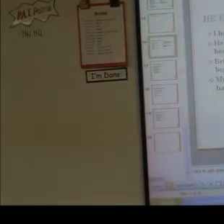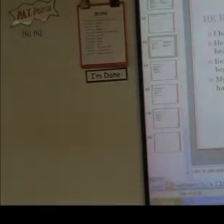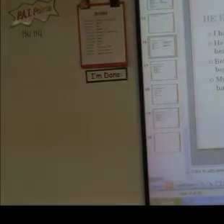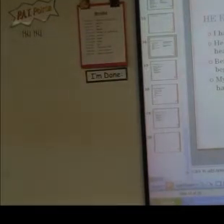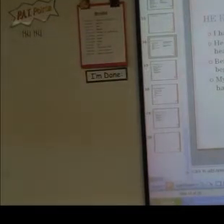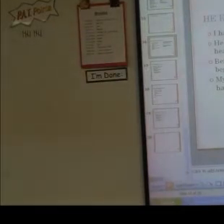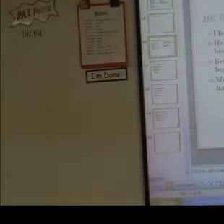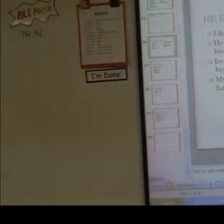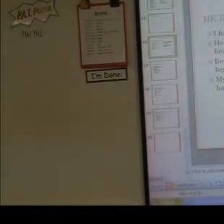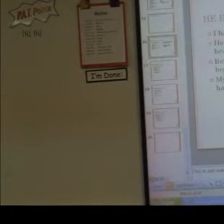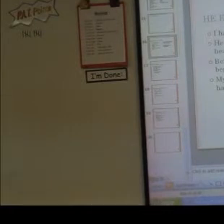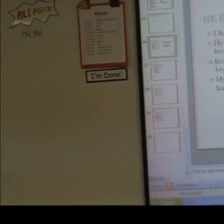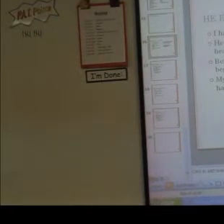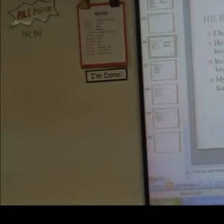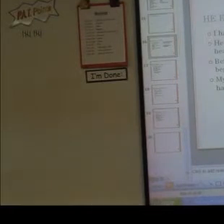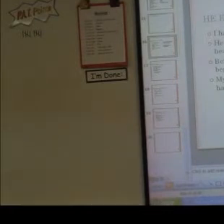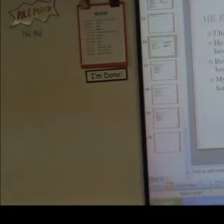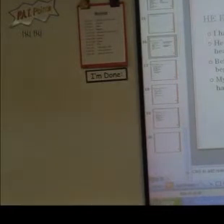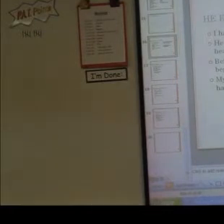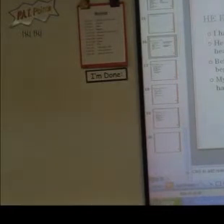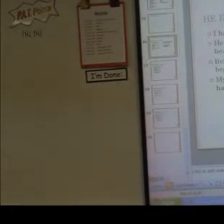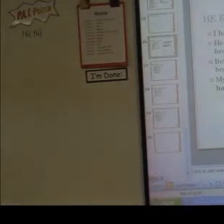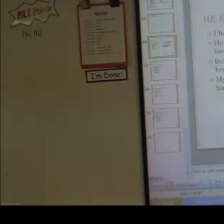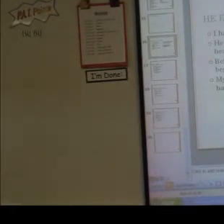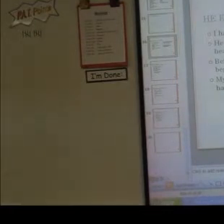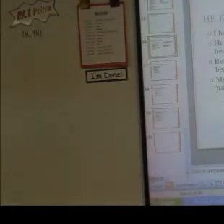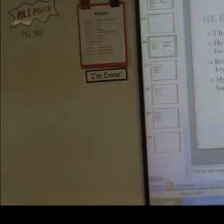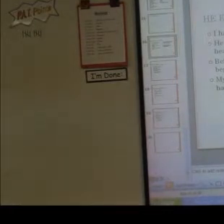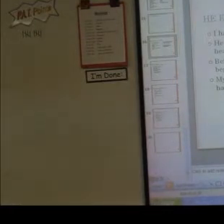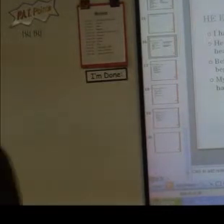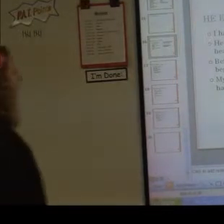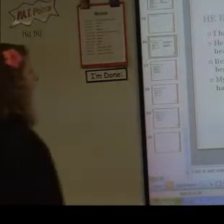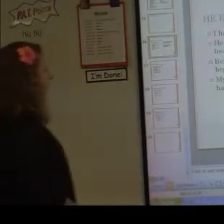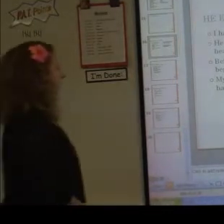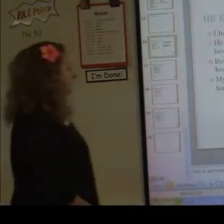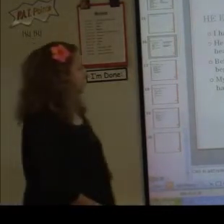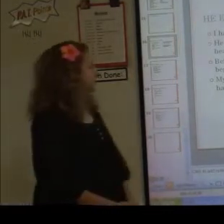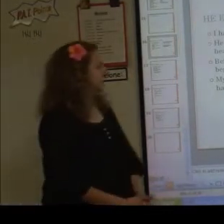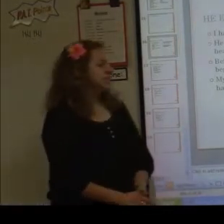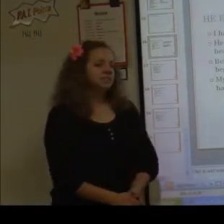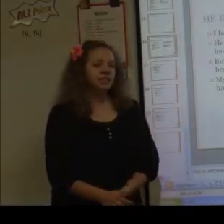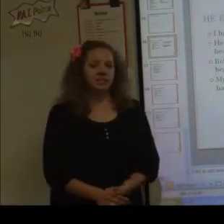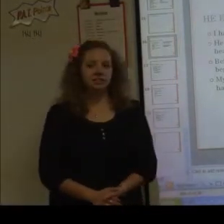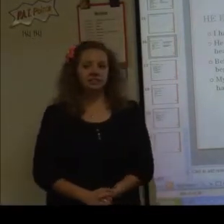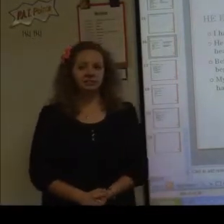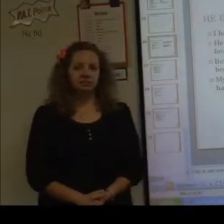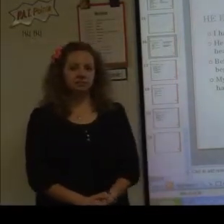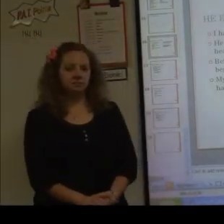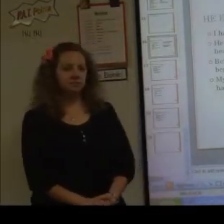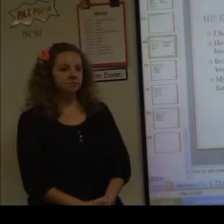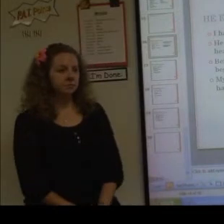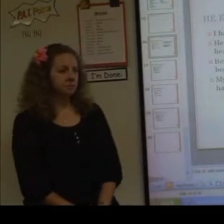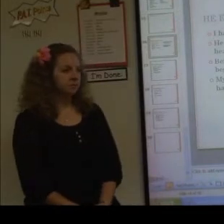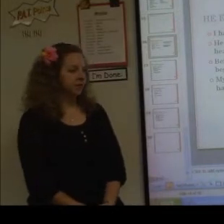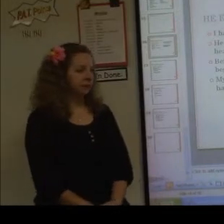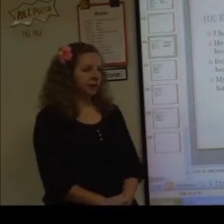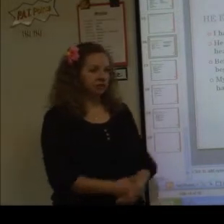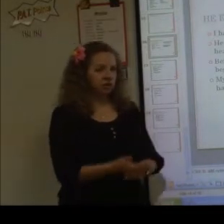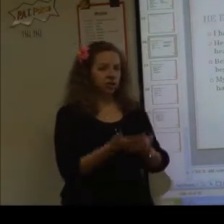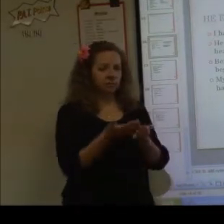dash because we know that's one word. Okay, before time, long ago, my life was in His hands. Okay, are we actually talking